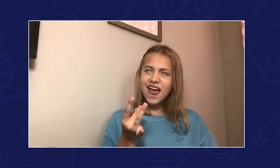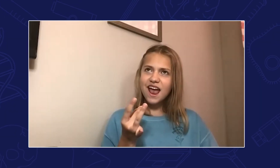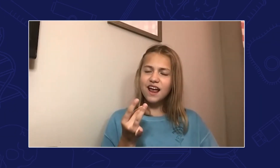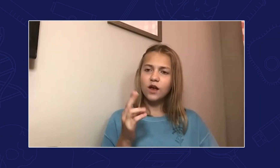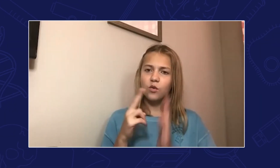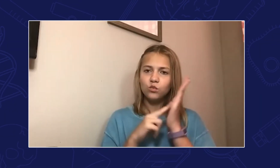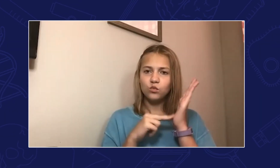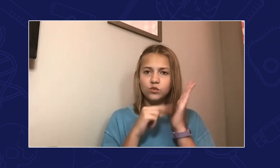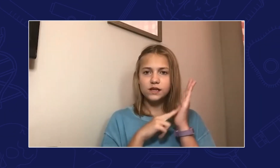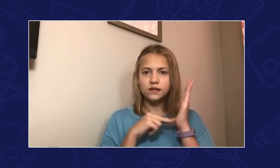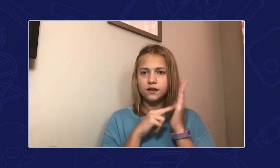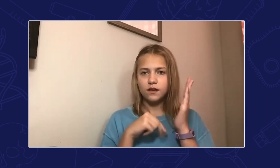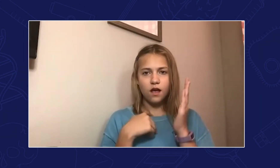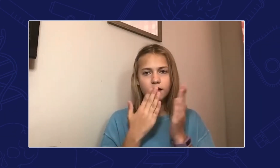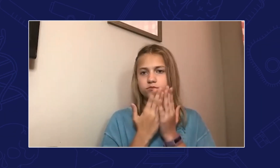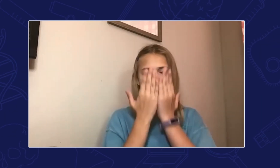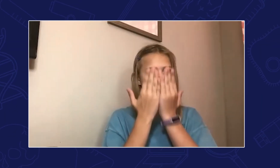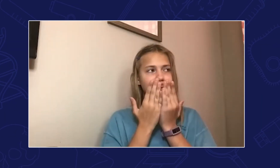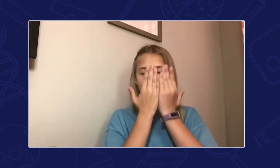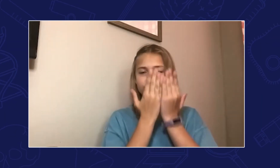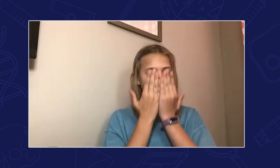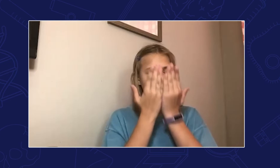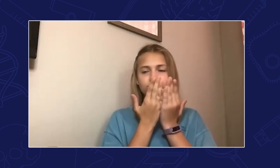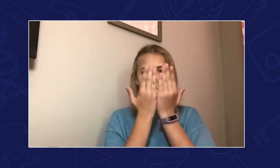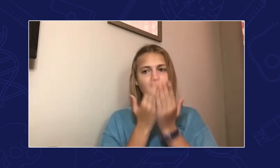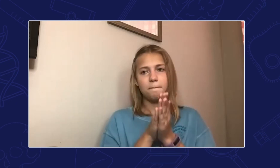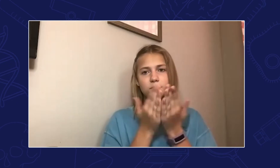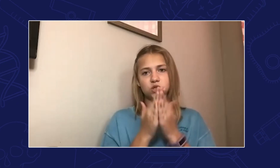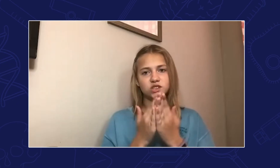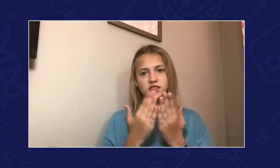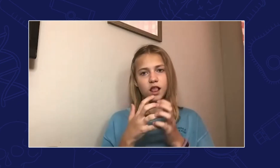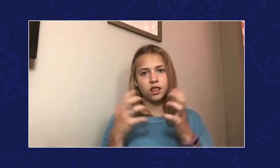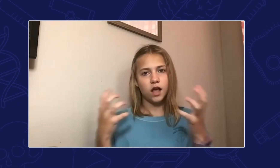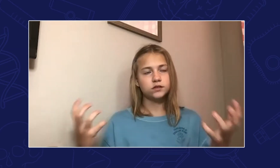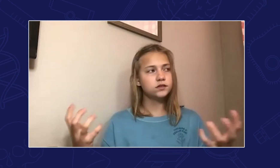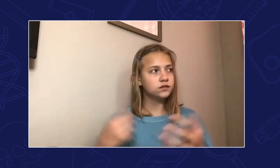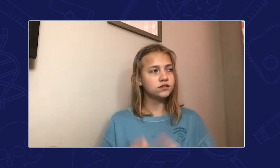I like reading. I'm always, always reading books.